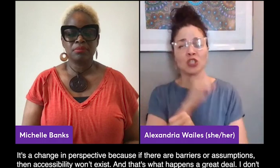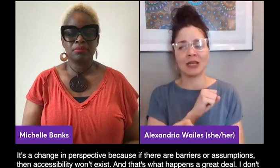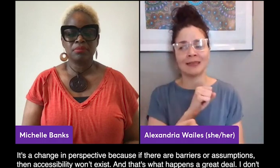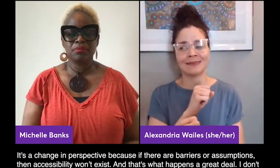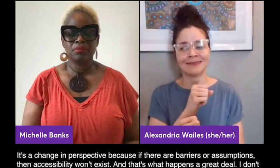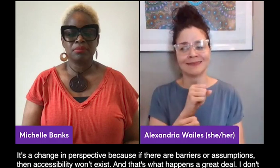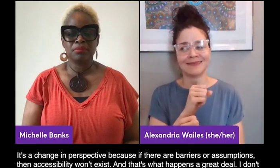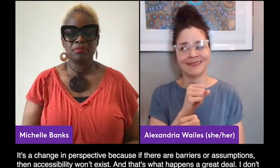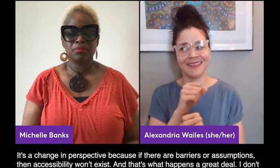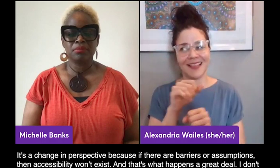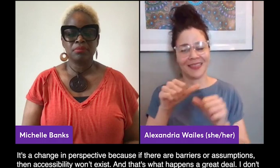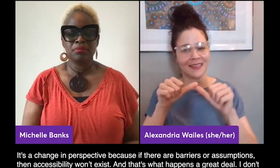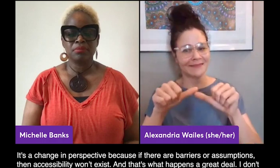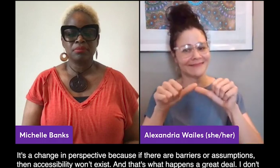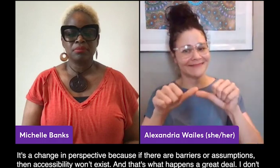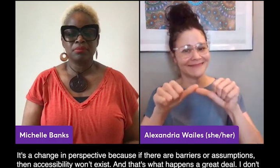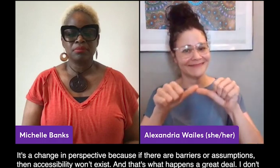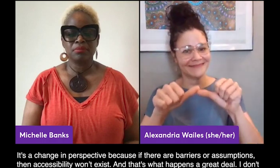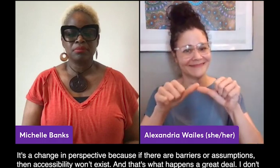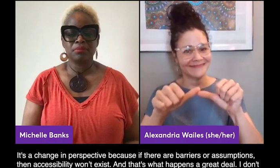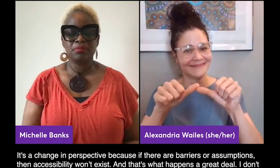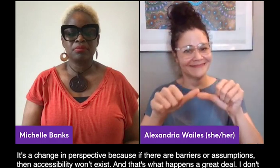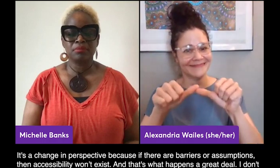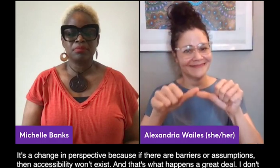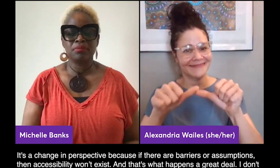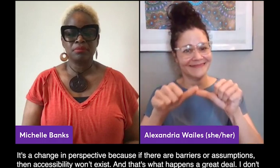or assumptions,